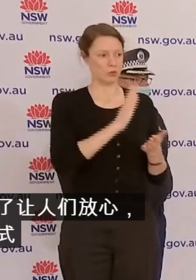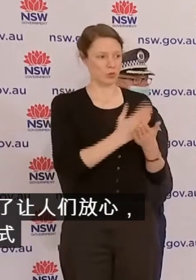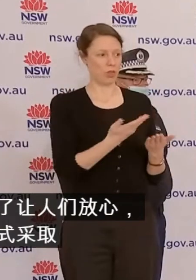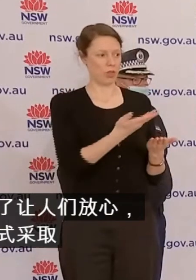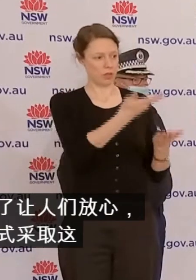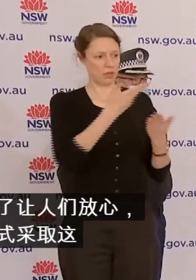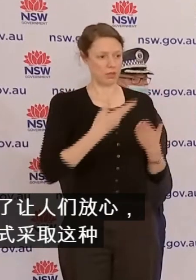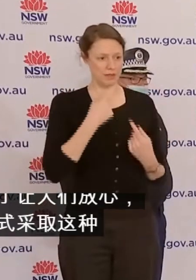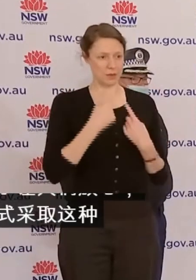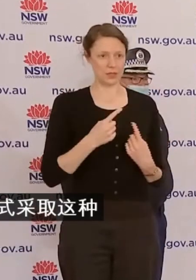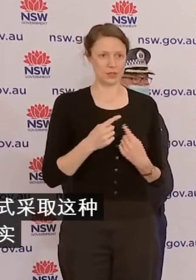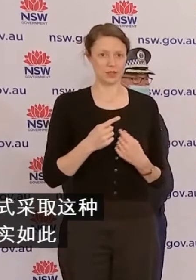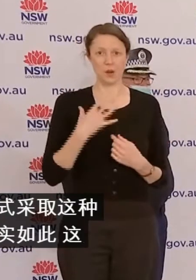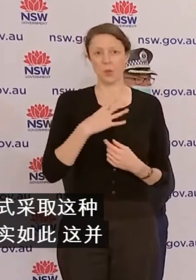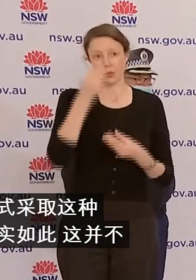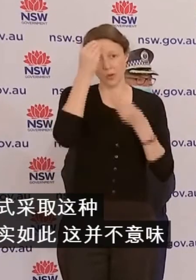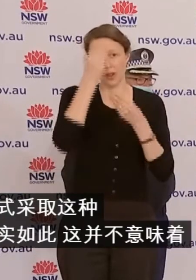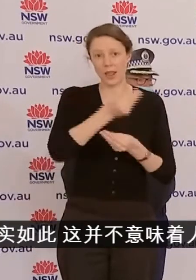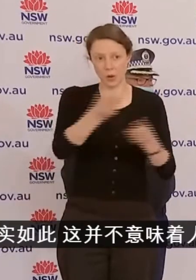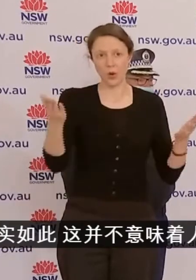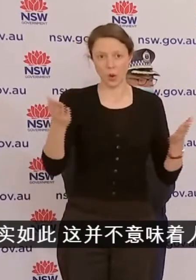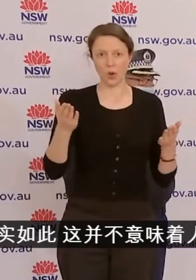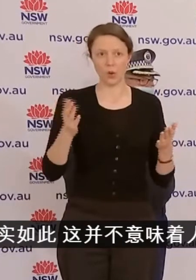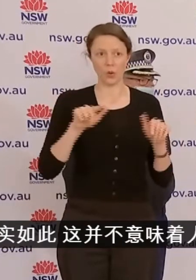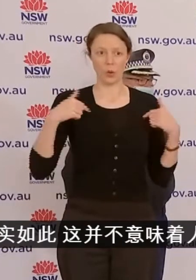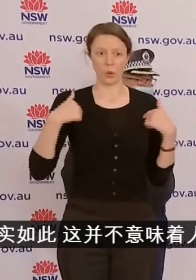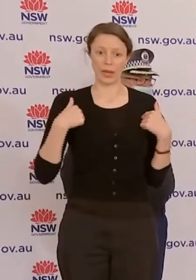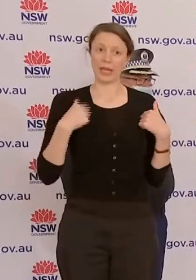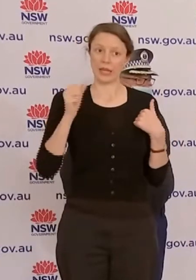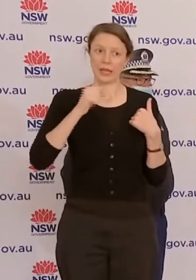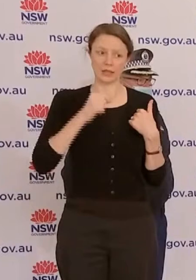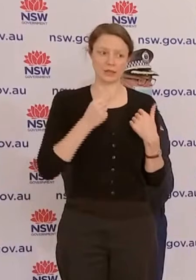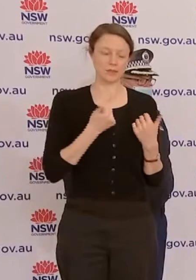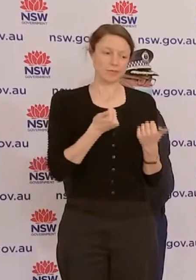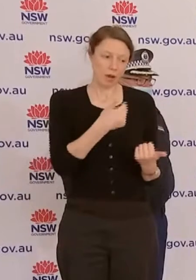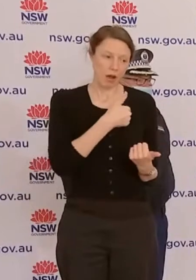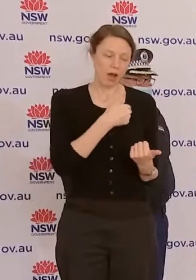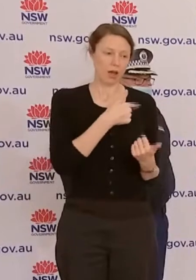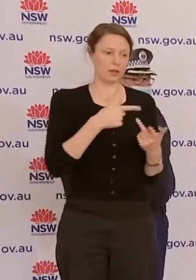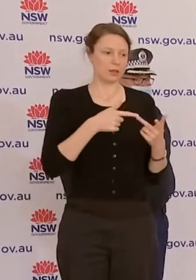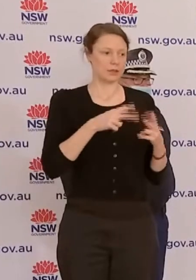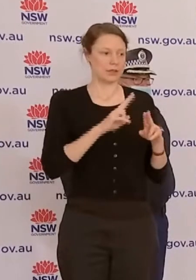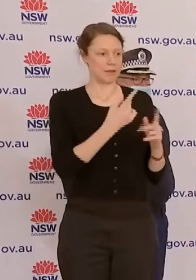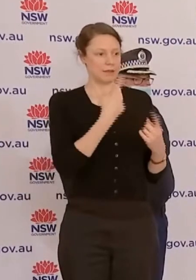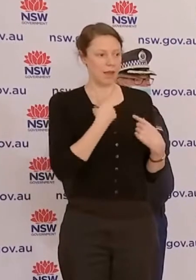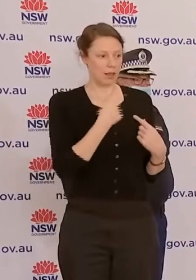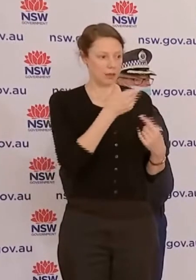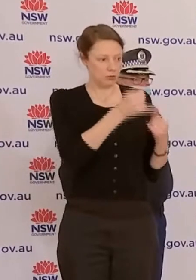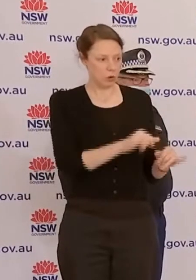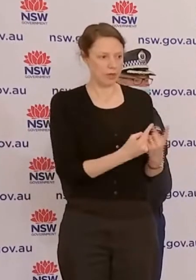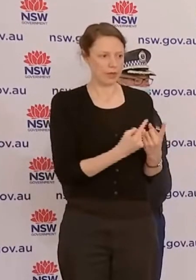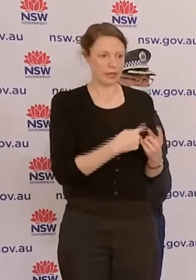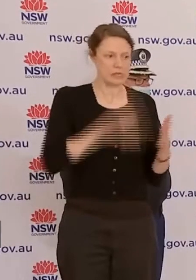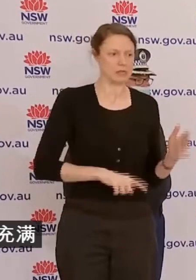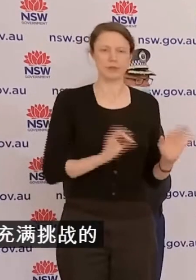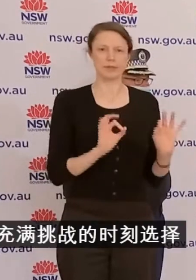takes that approach, but it doesn't mean that it doesn't cause me great frustration and anger that